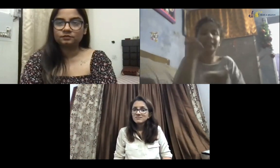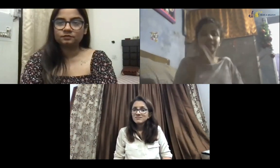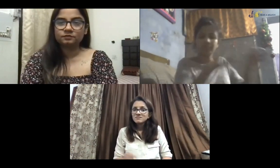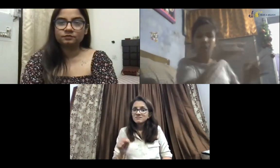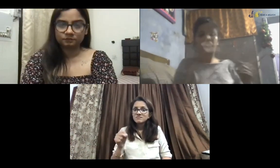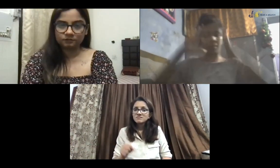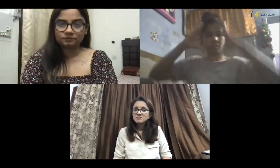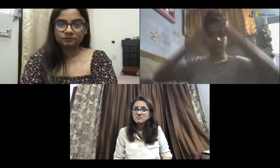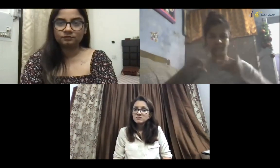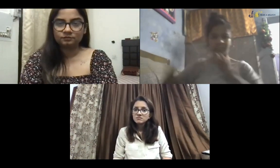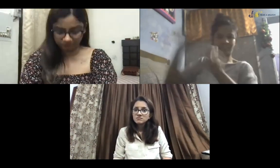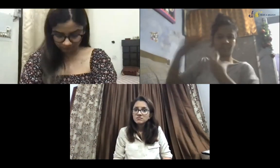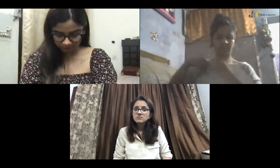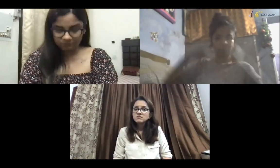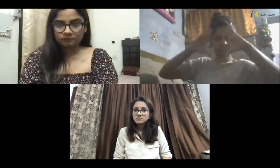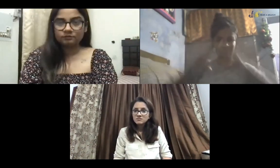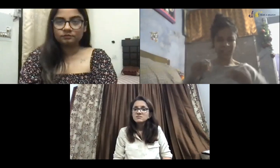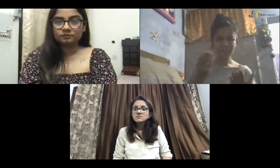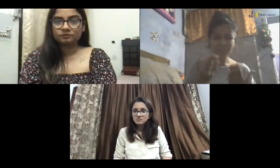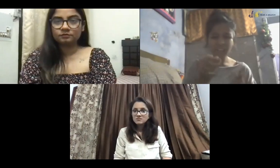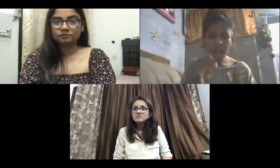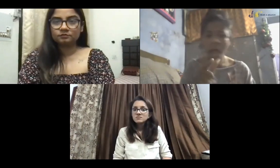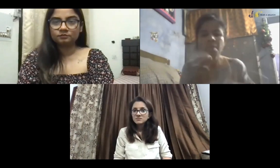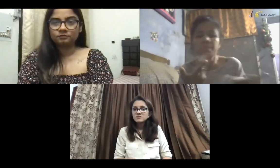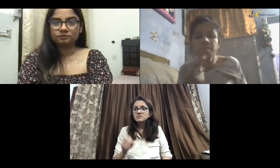can tell that person.